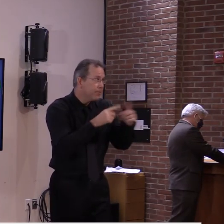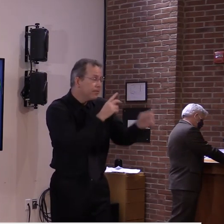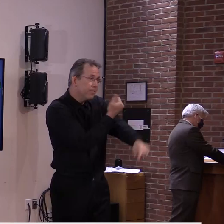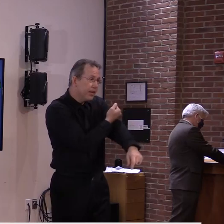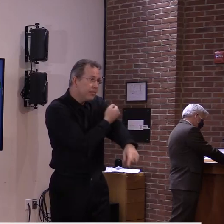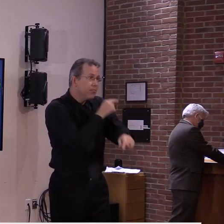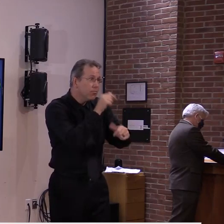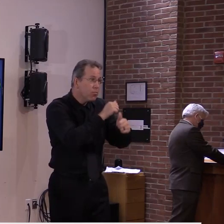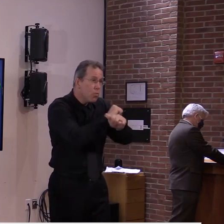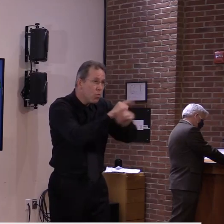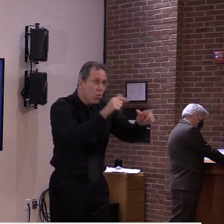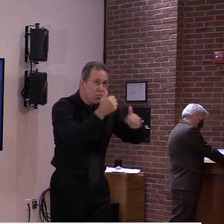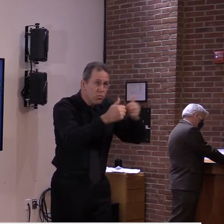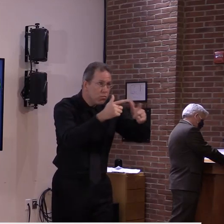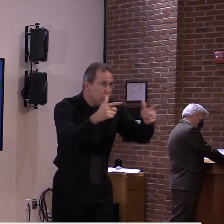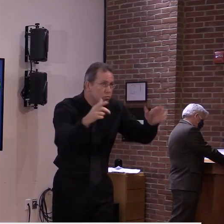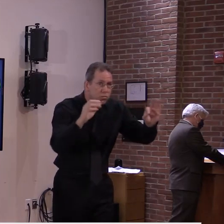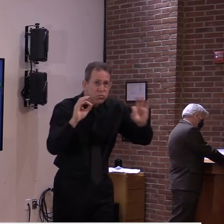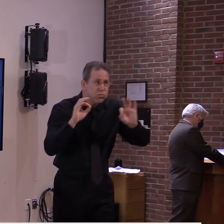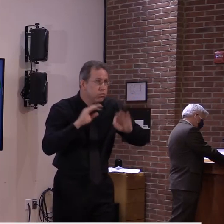the spring for sure.